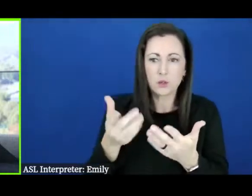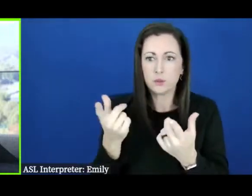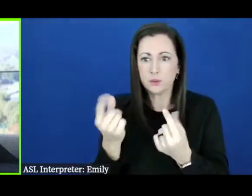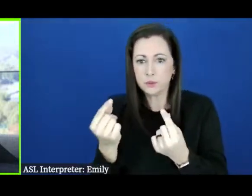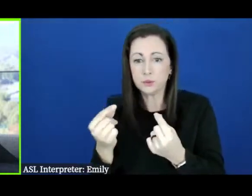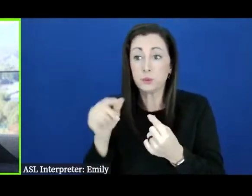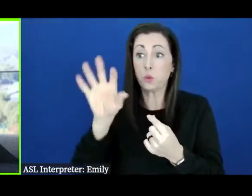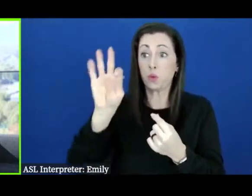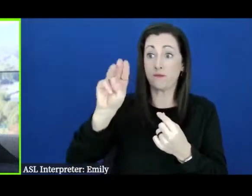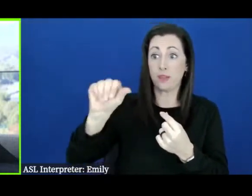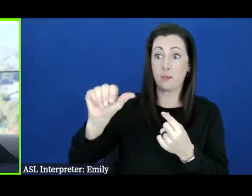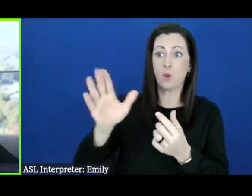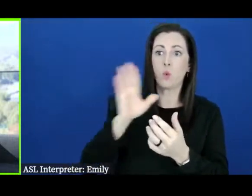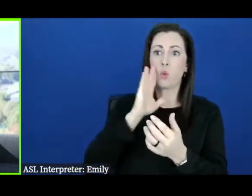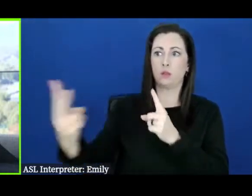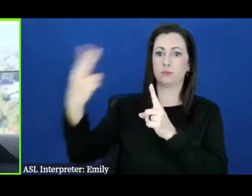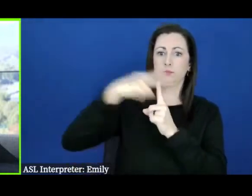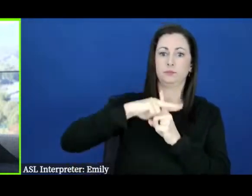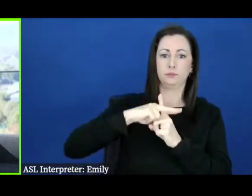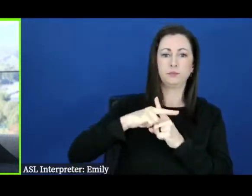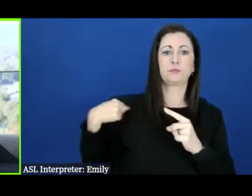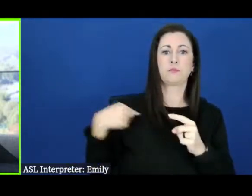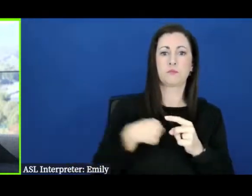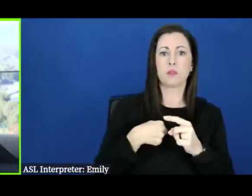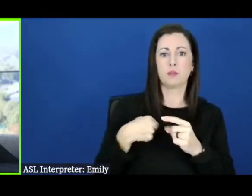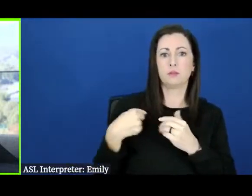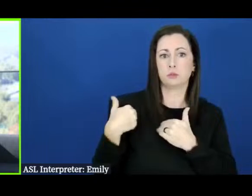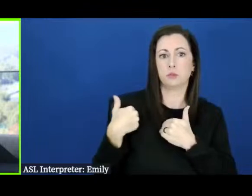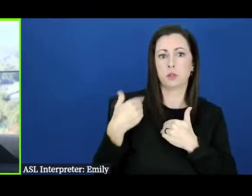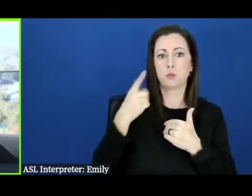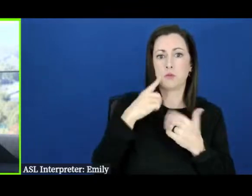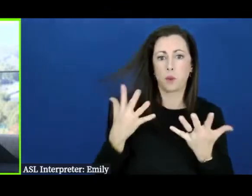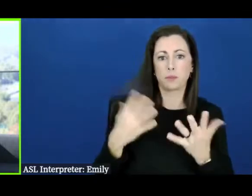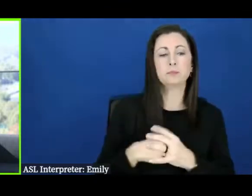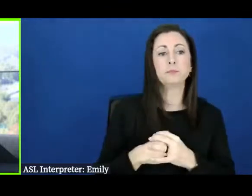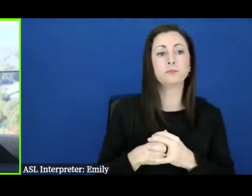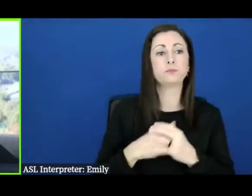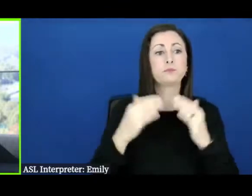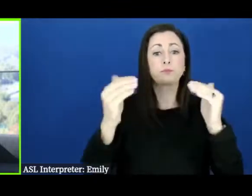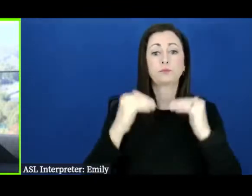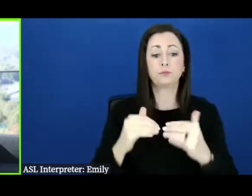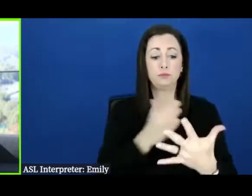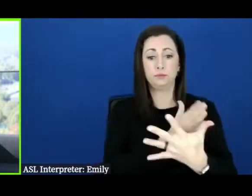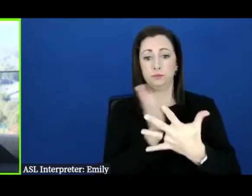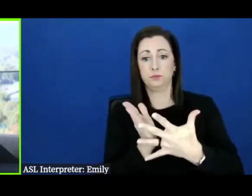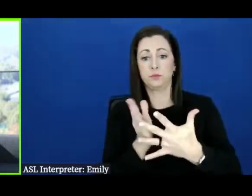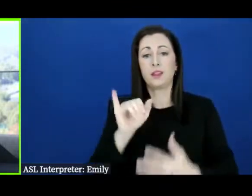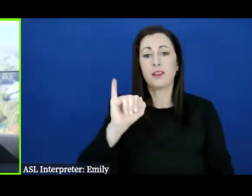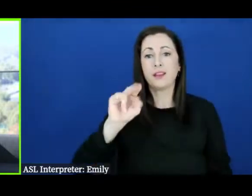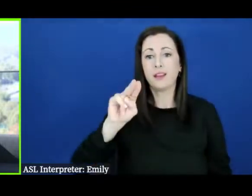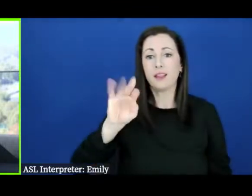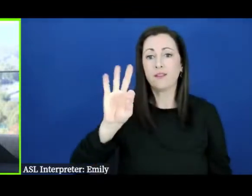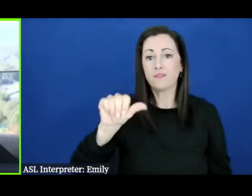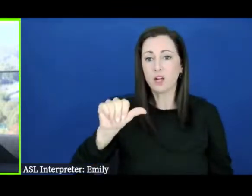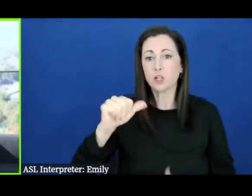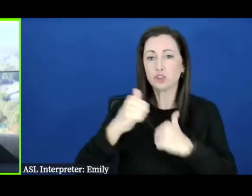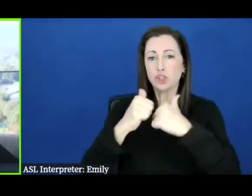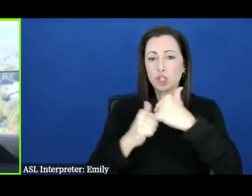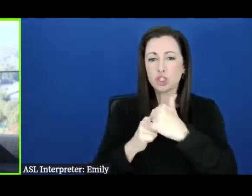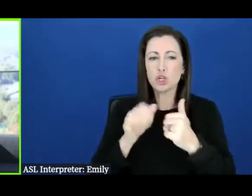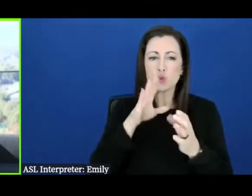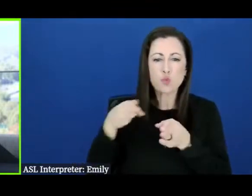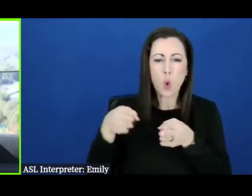will task us to do. And then moving on to infrastructure, again, a lot of that was focused